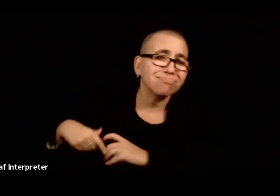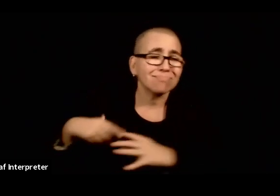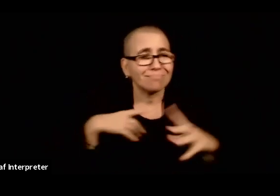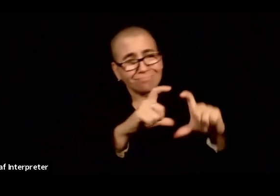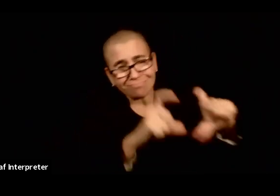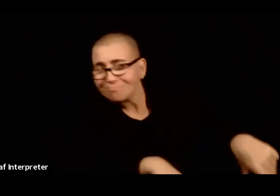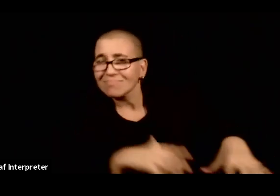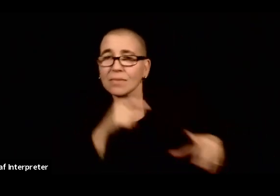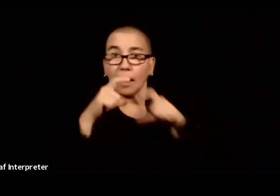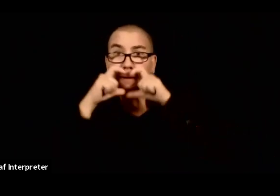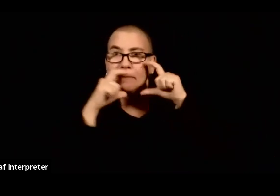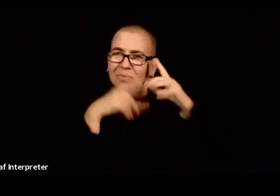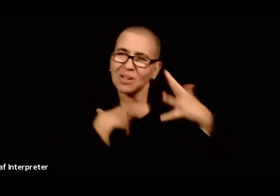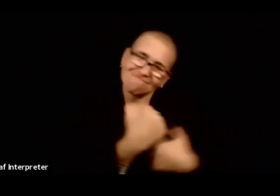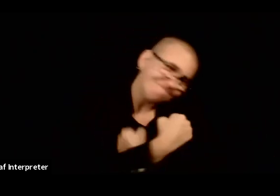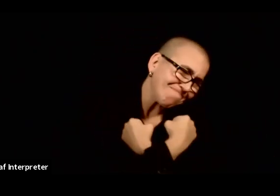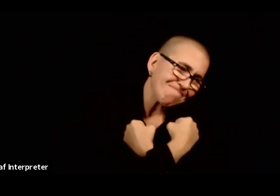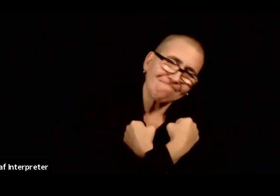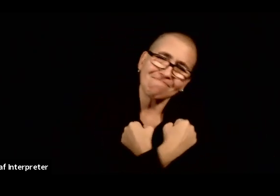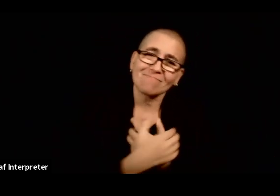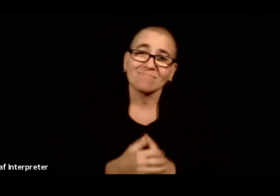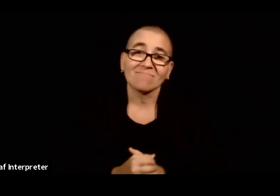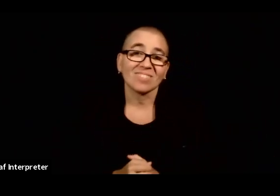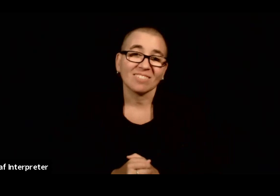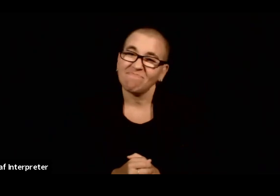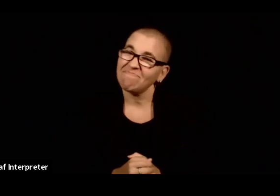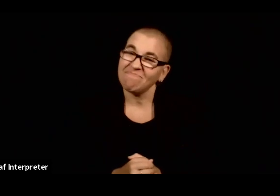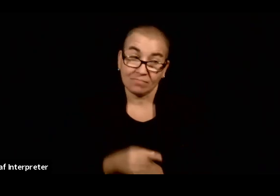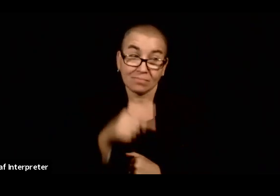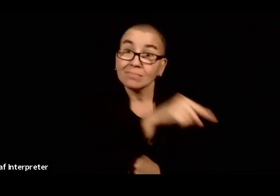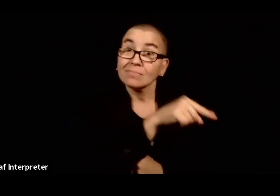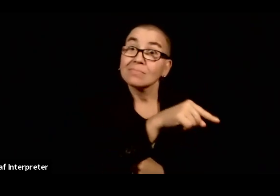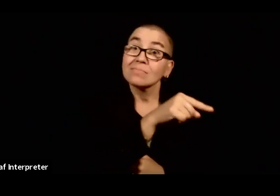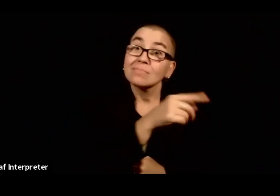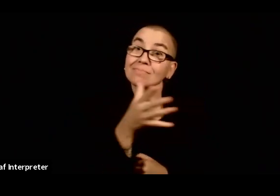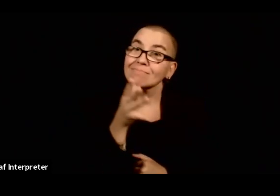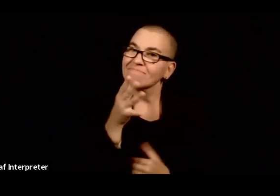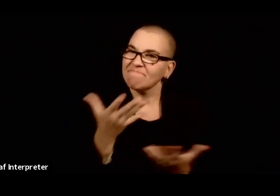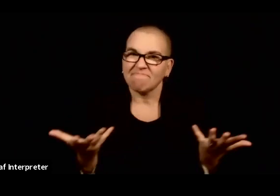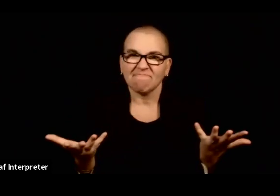asks me, "When are you coming to visit?" Back to you, Mike.